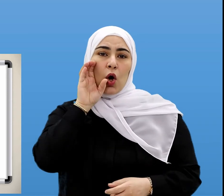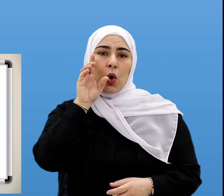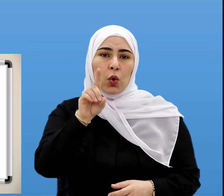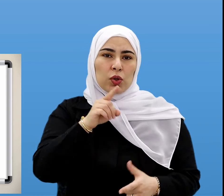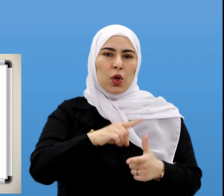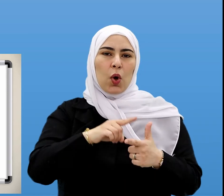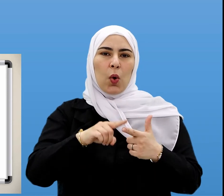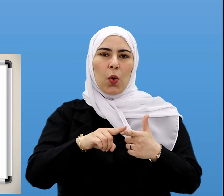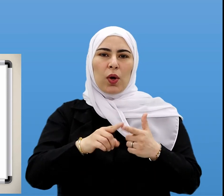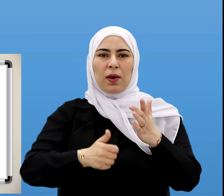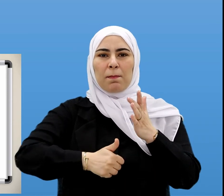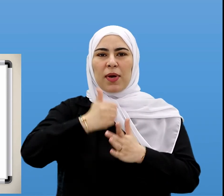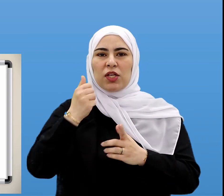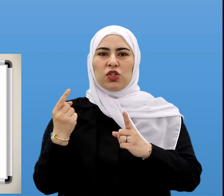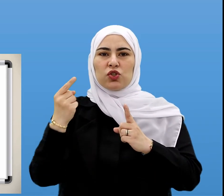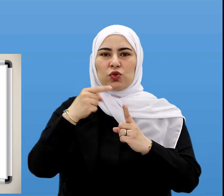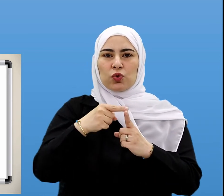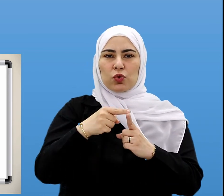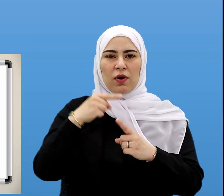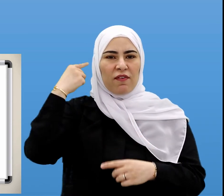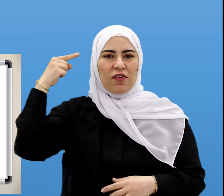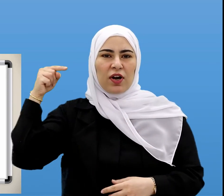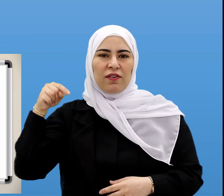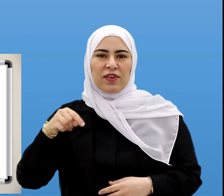free. Can you guess the correct answer here?